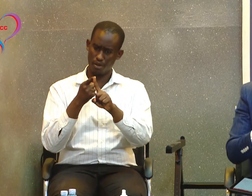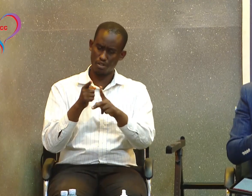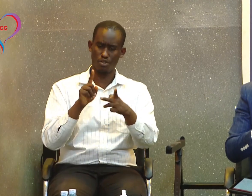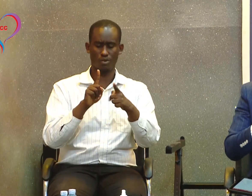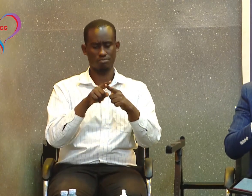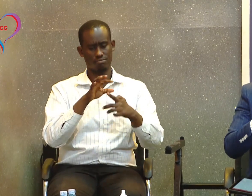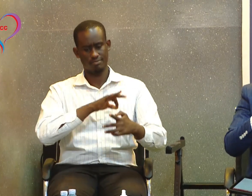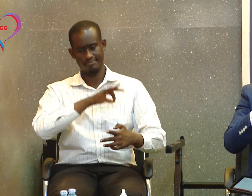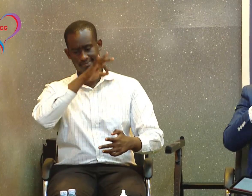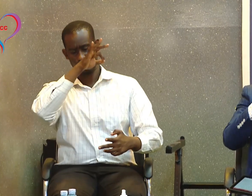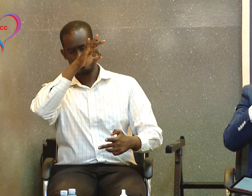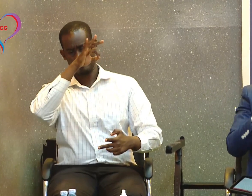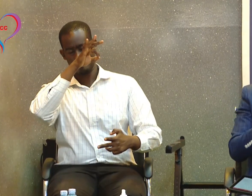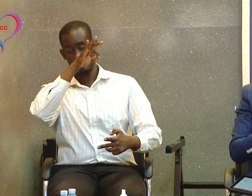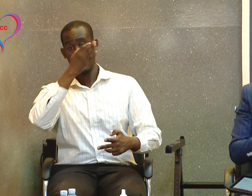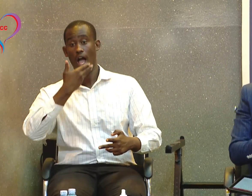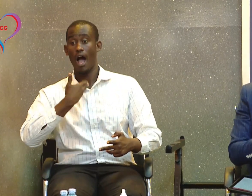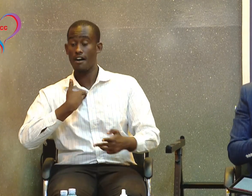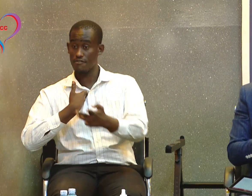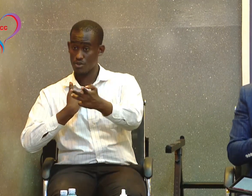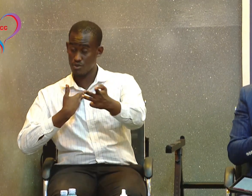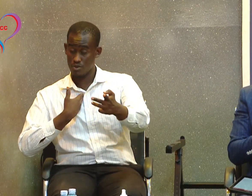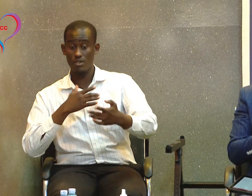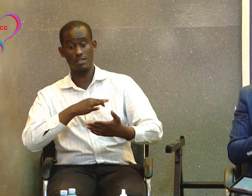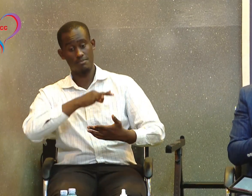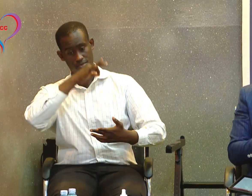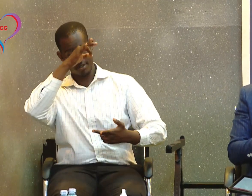You should be having physical goals.